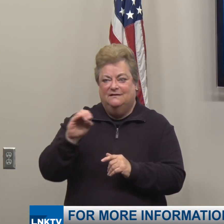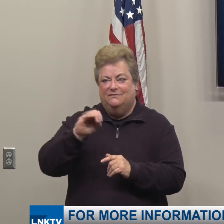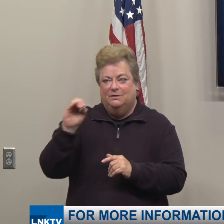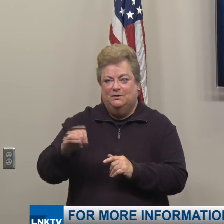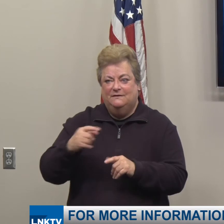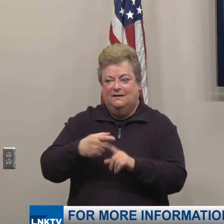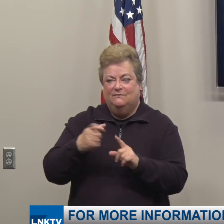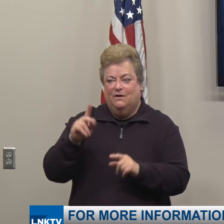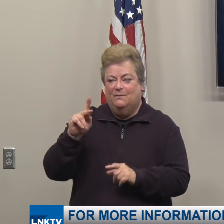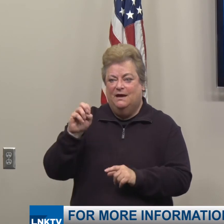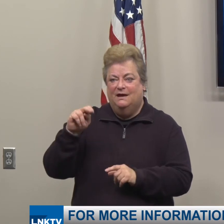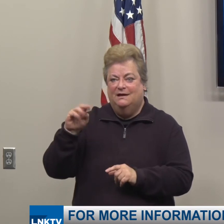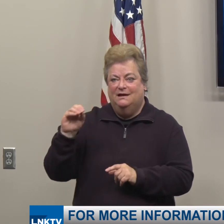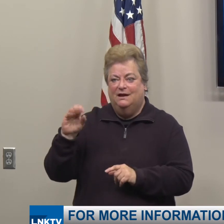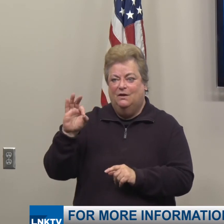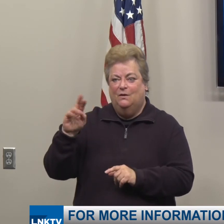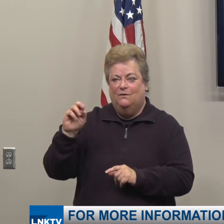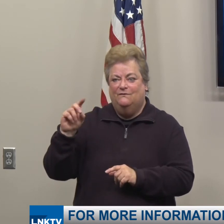Keno funds,